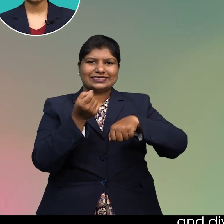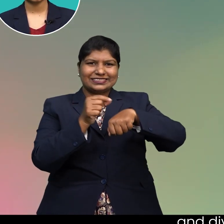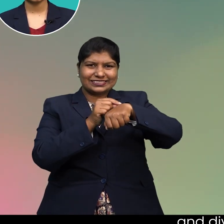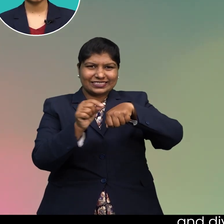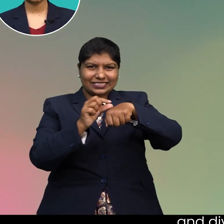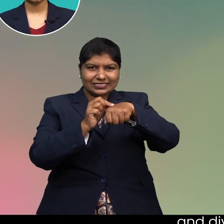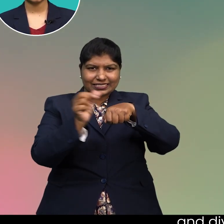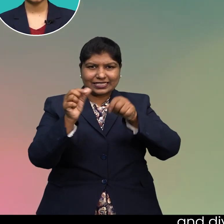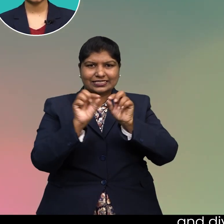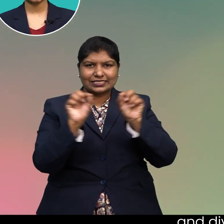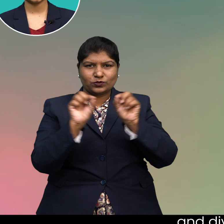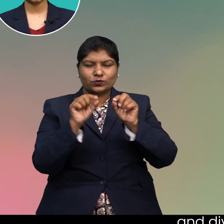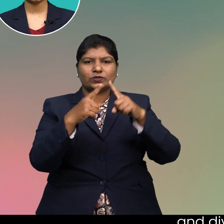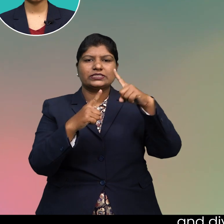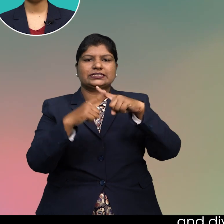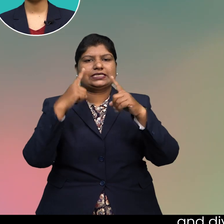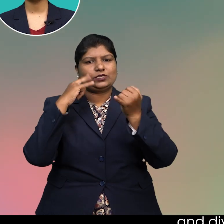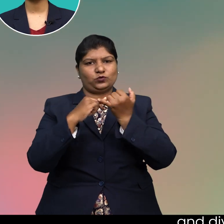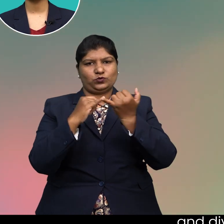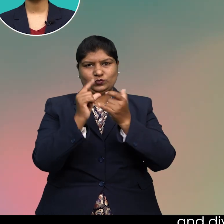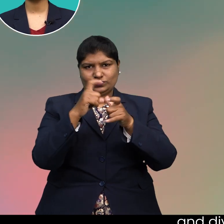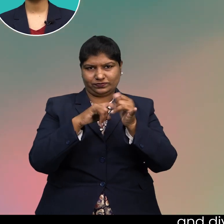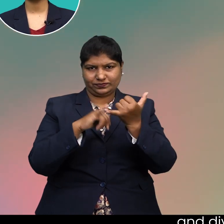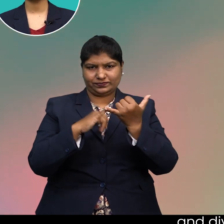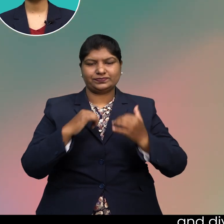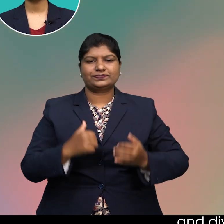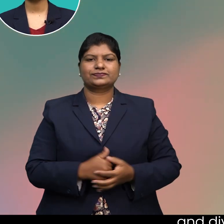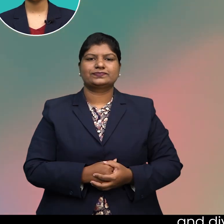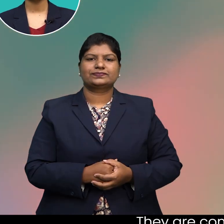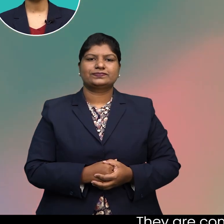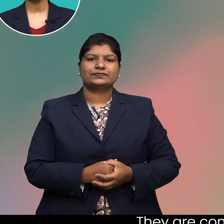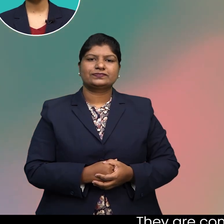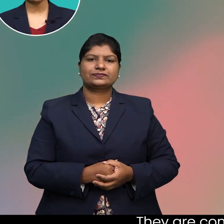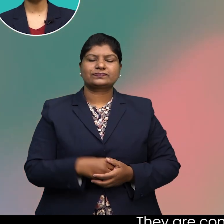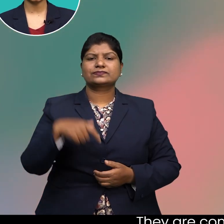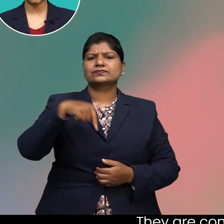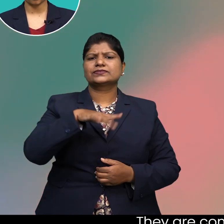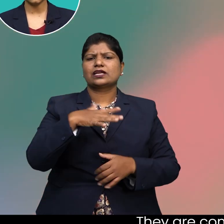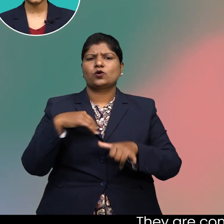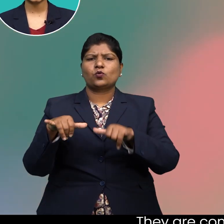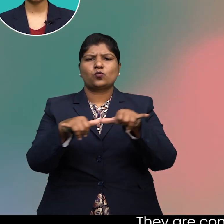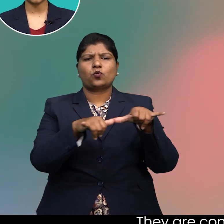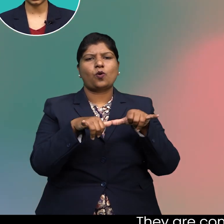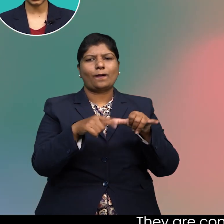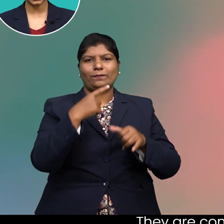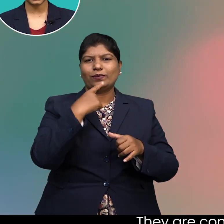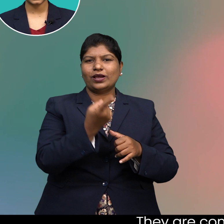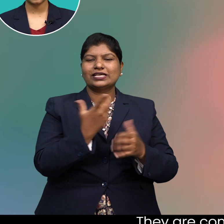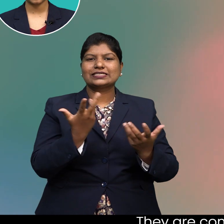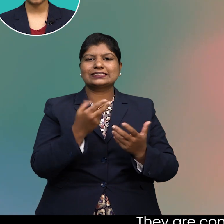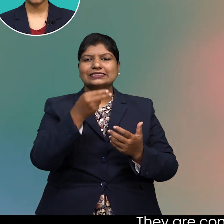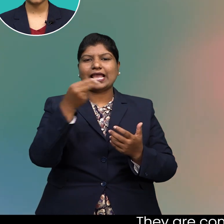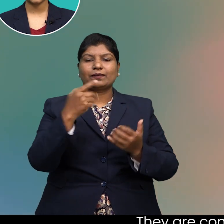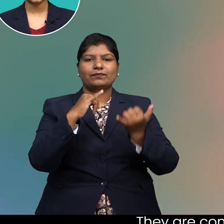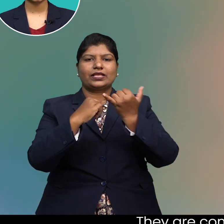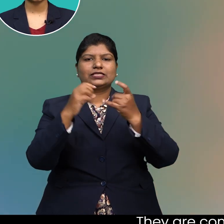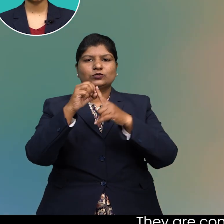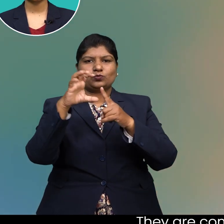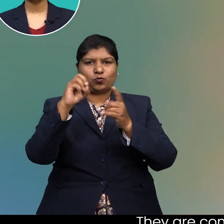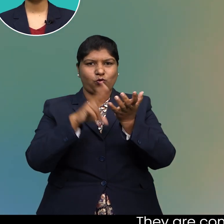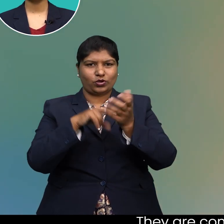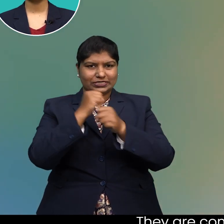They are further classified based on differentiation in the extent and type of